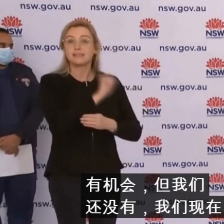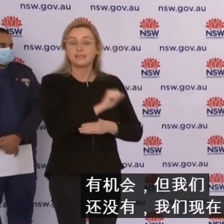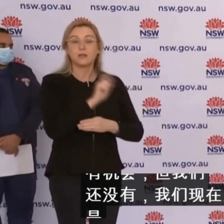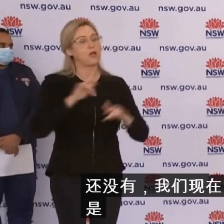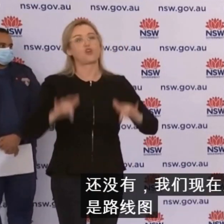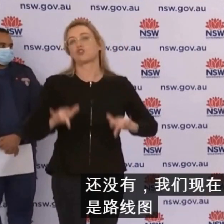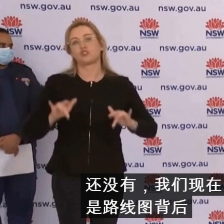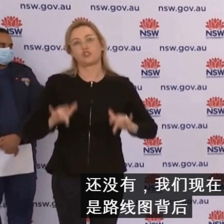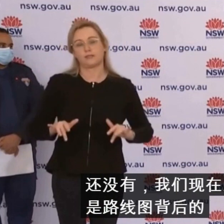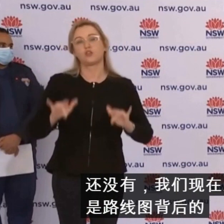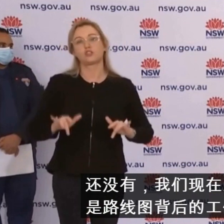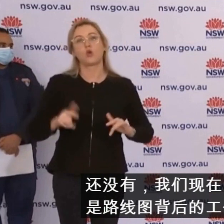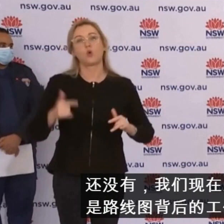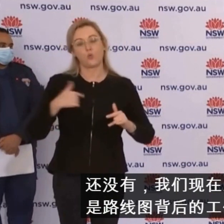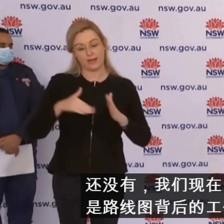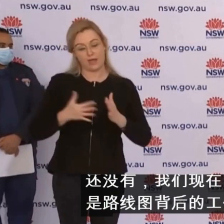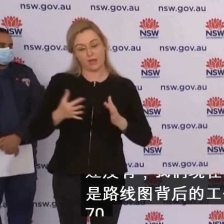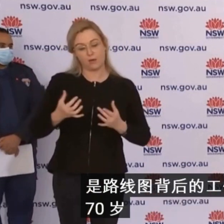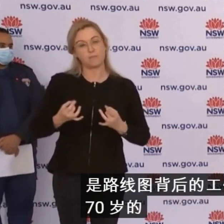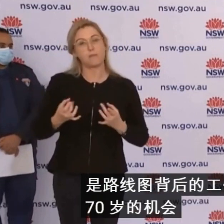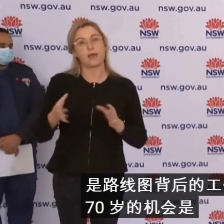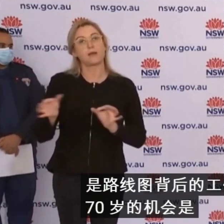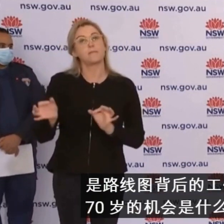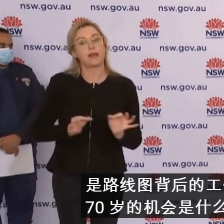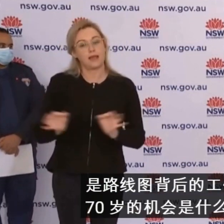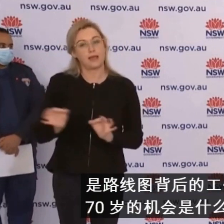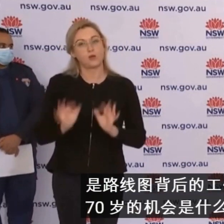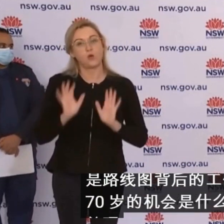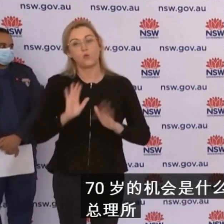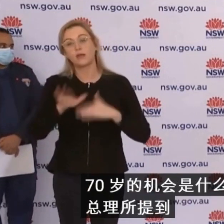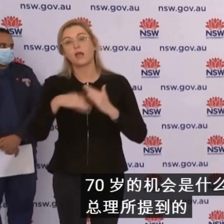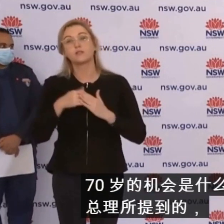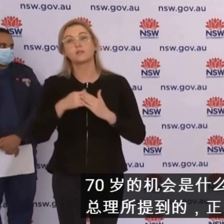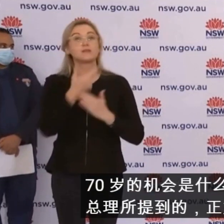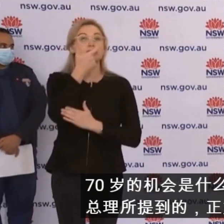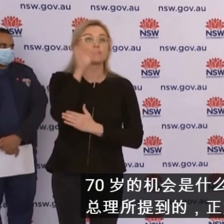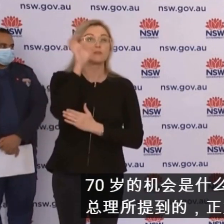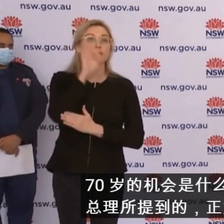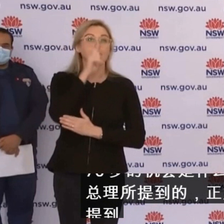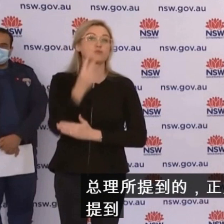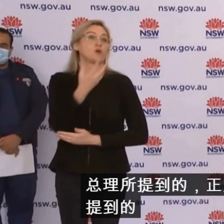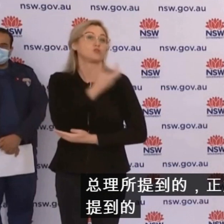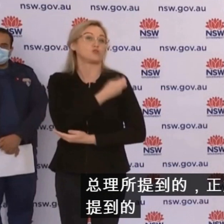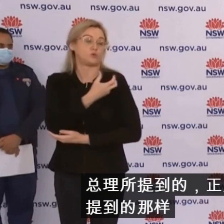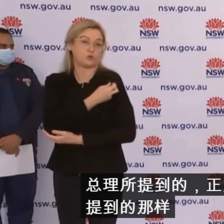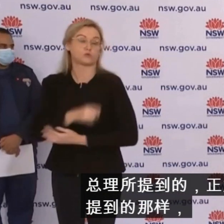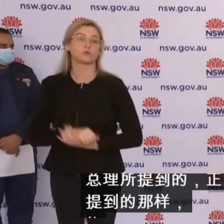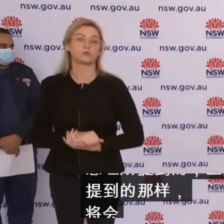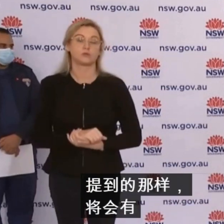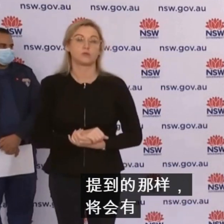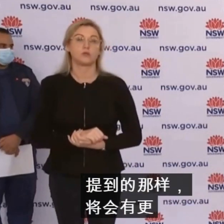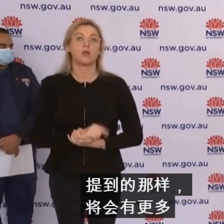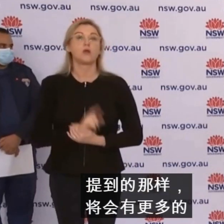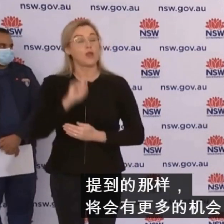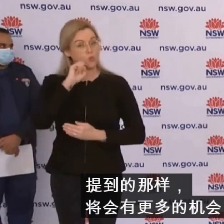doing now is the work behind that roadmap in what are the opportunities at 70%. But as the Premier's touched on, and as we've touched on previously, there are going to be